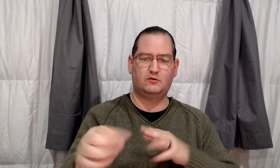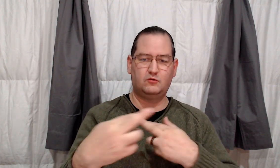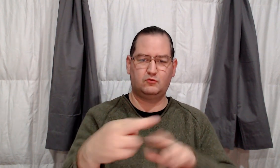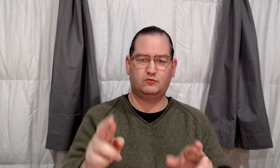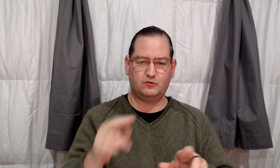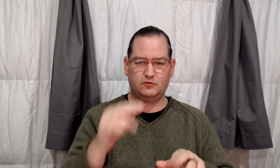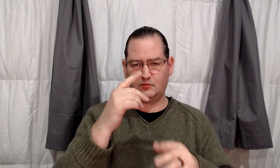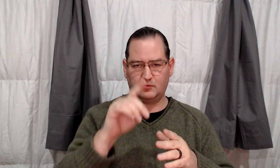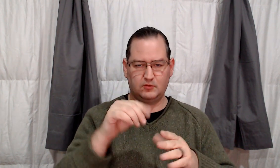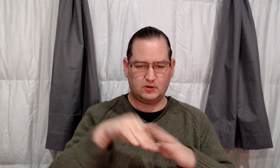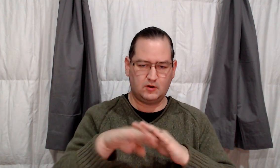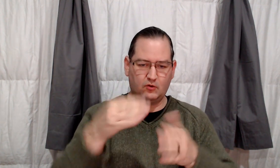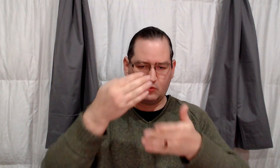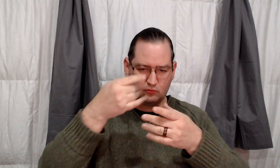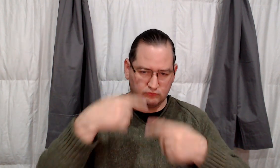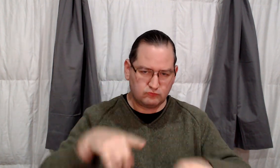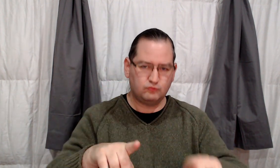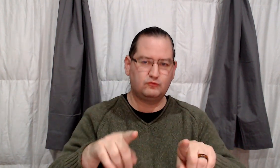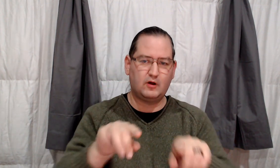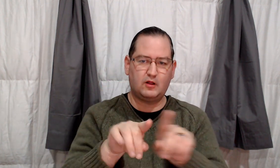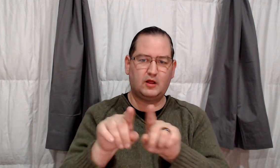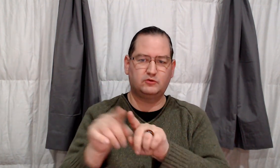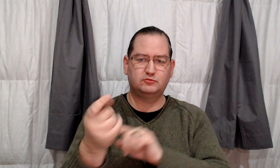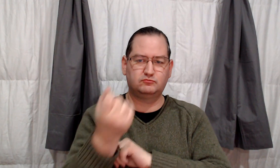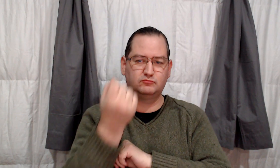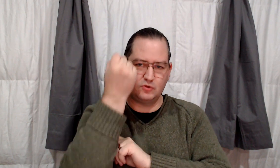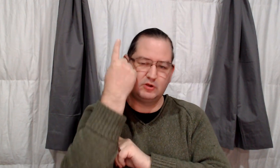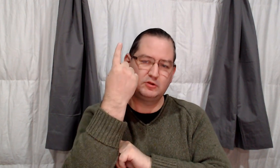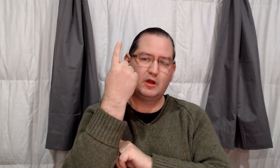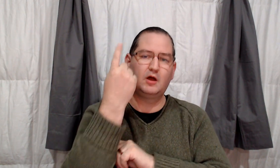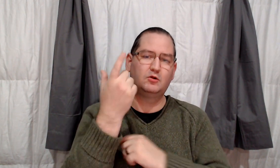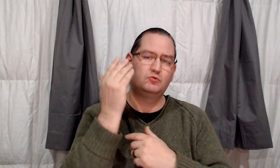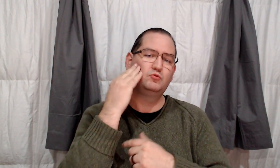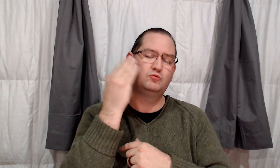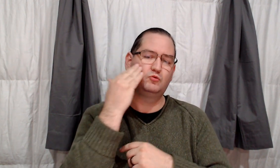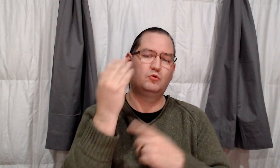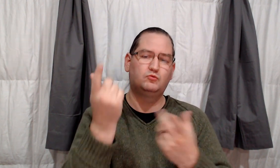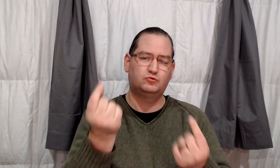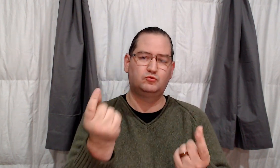what to do. And not remembering is not something you won't find easy.